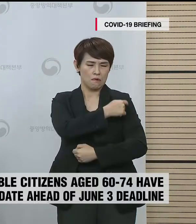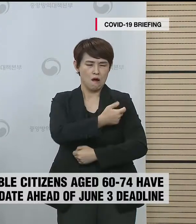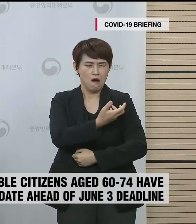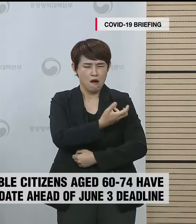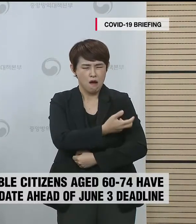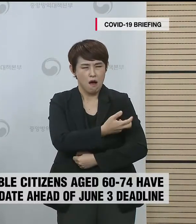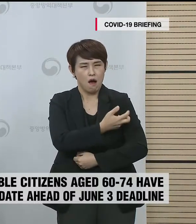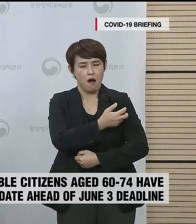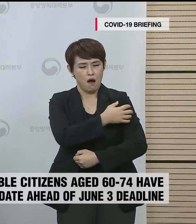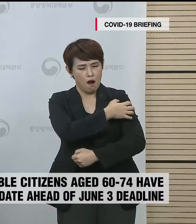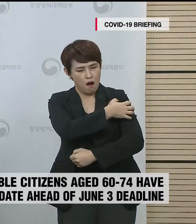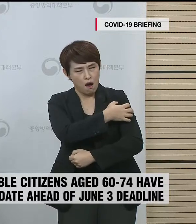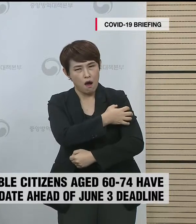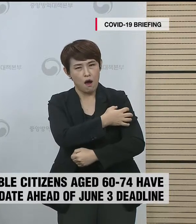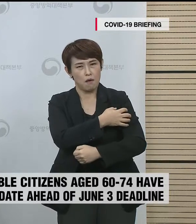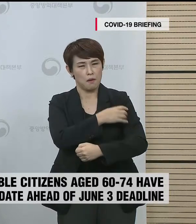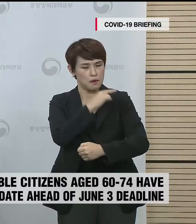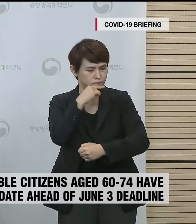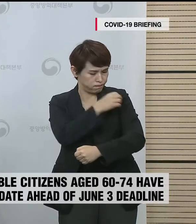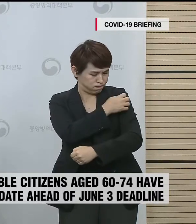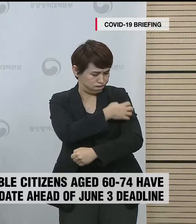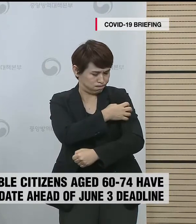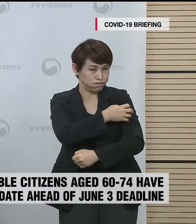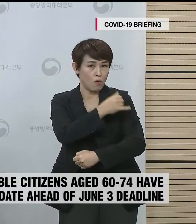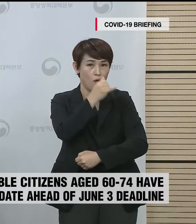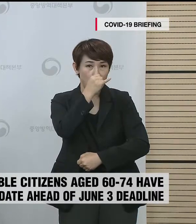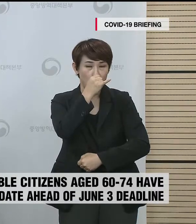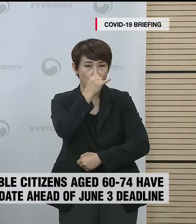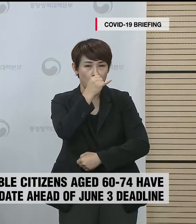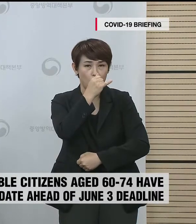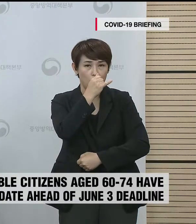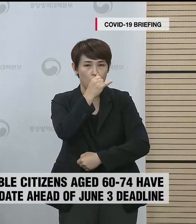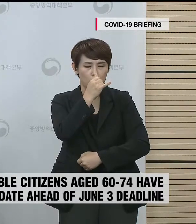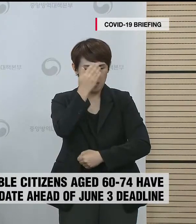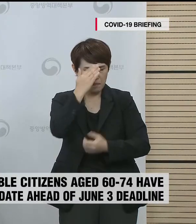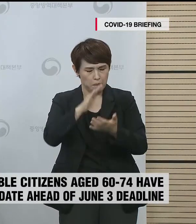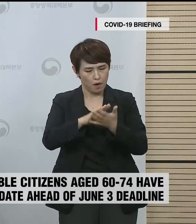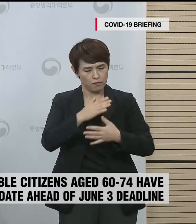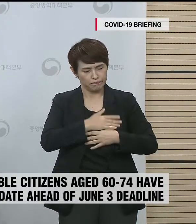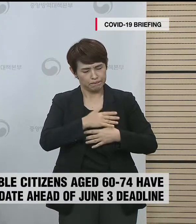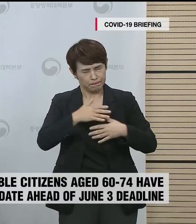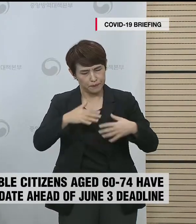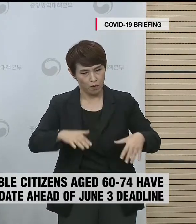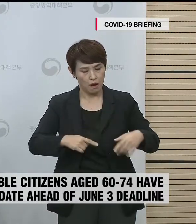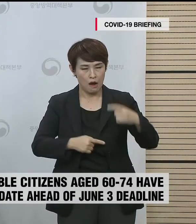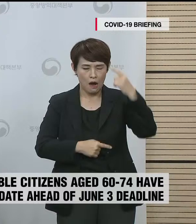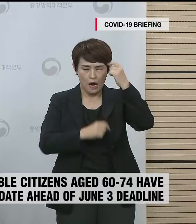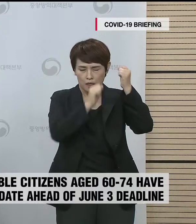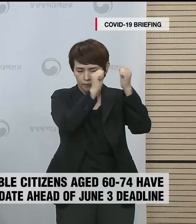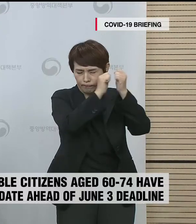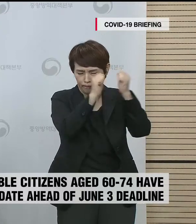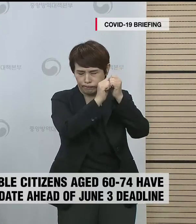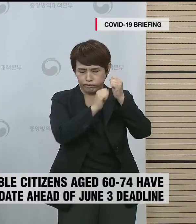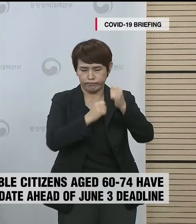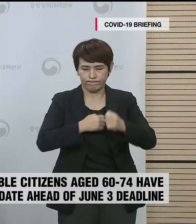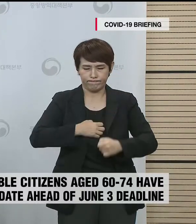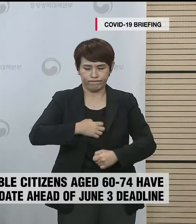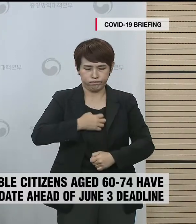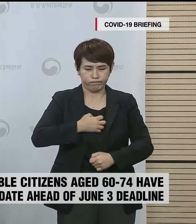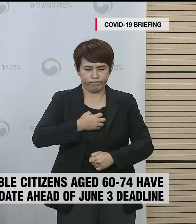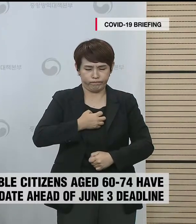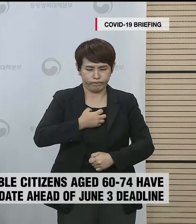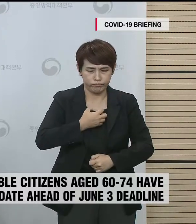alone after inoculation. You could also have swollenness or fever, a slight fever or headache